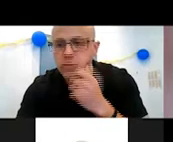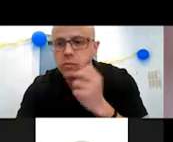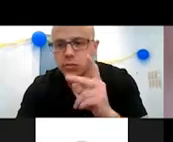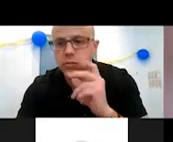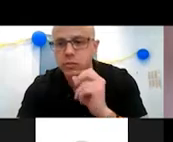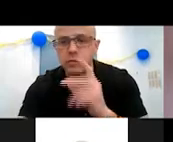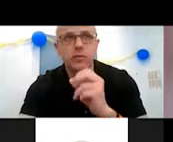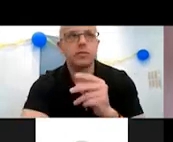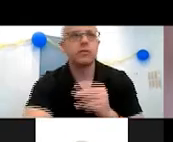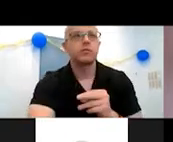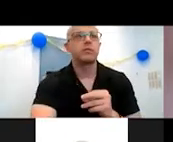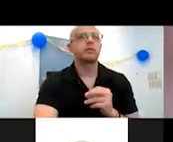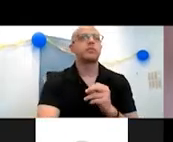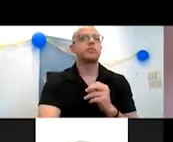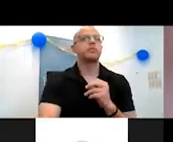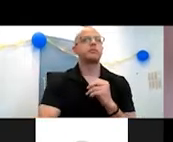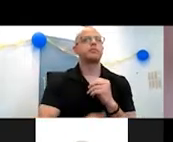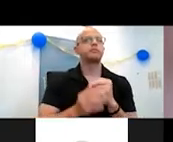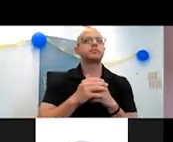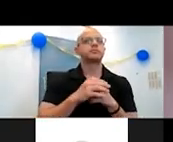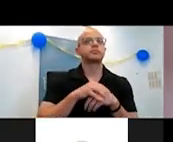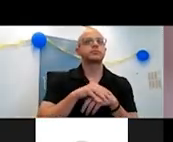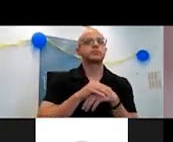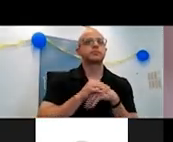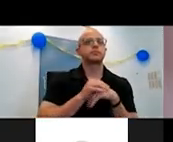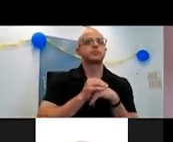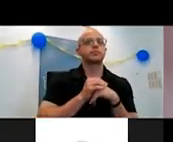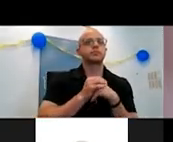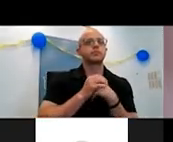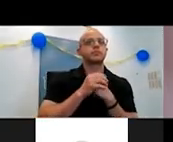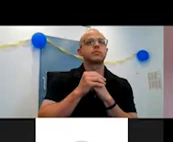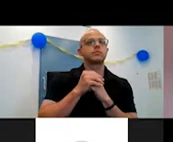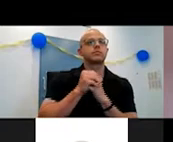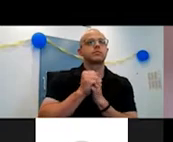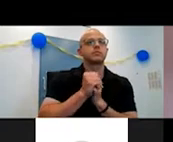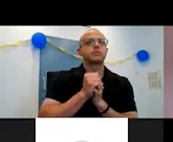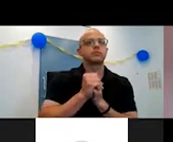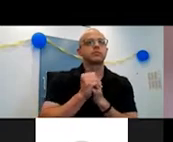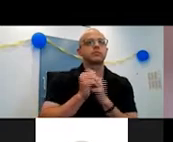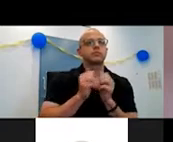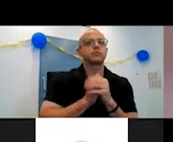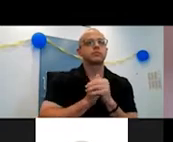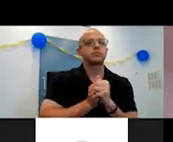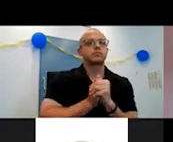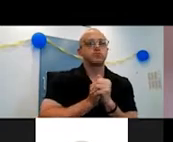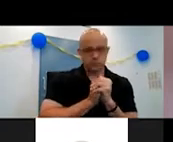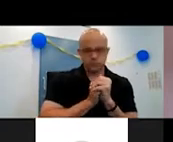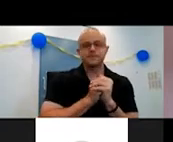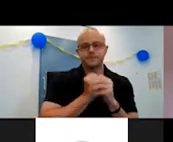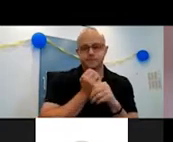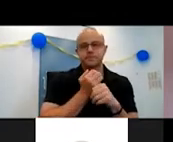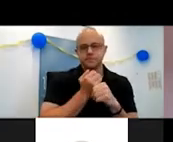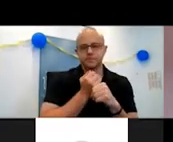Everyone, I'm just letting you know that the link of the whole class will be available on YouTube.